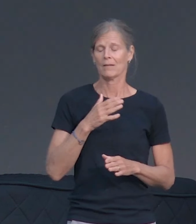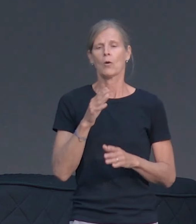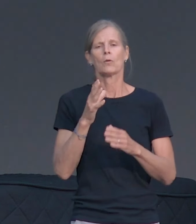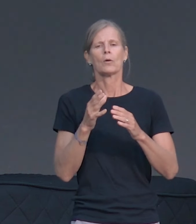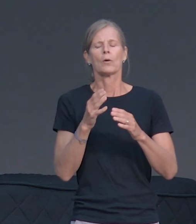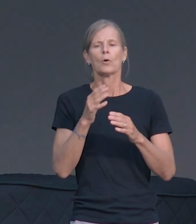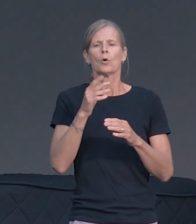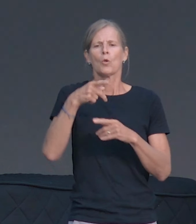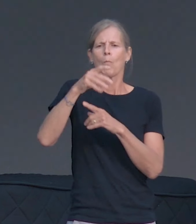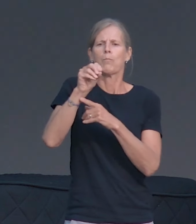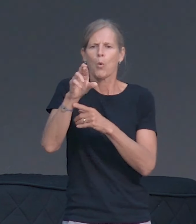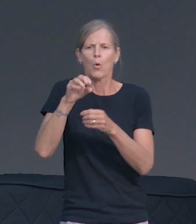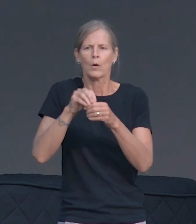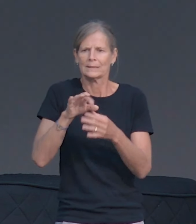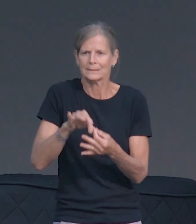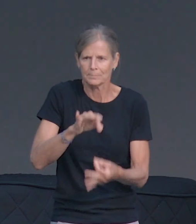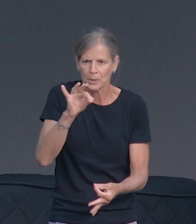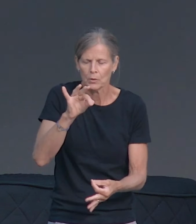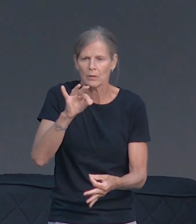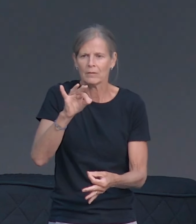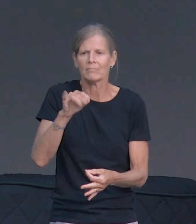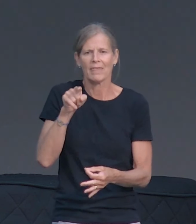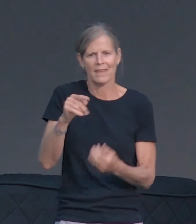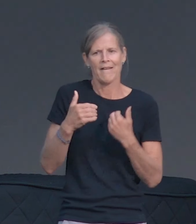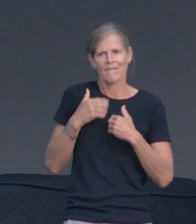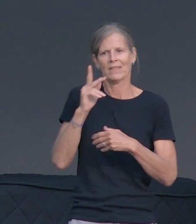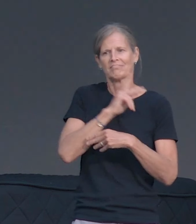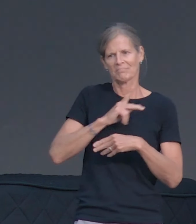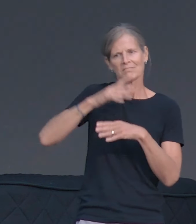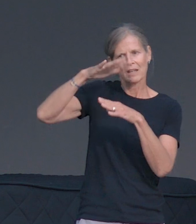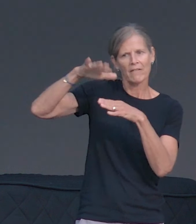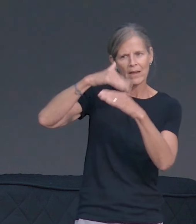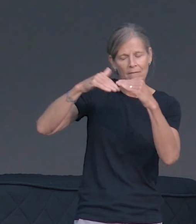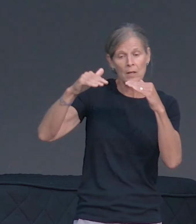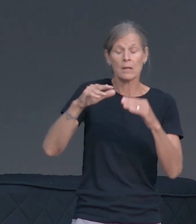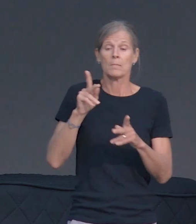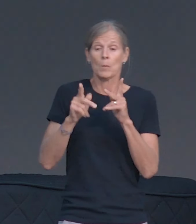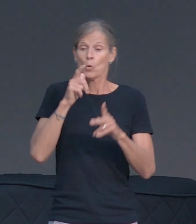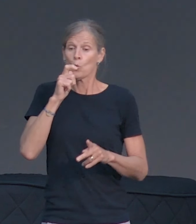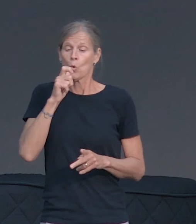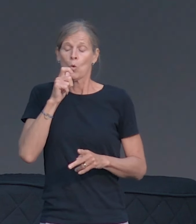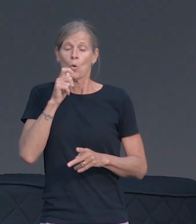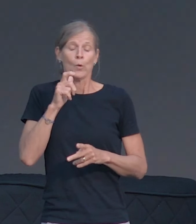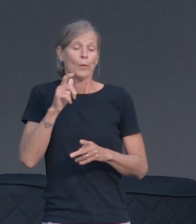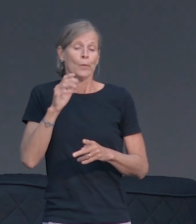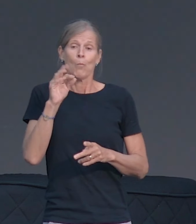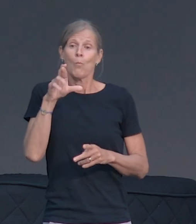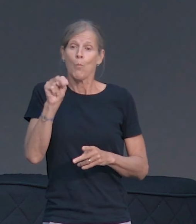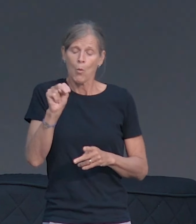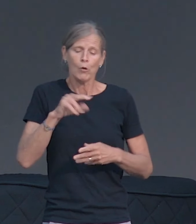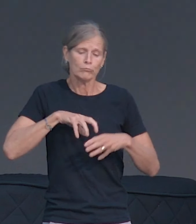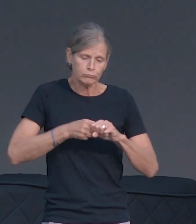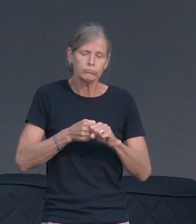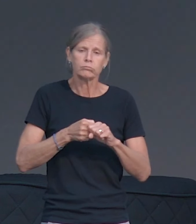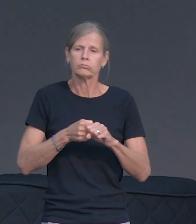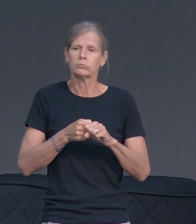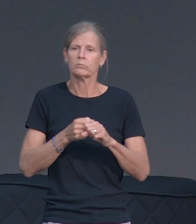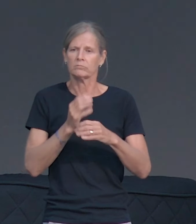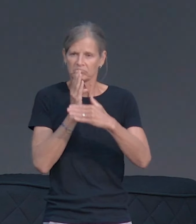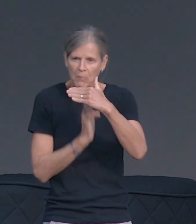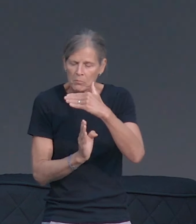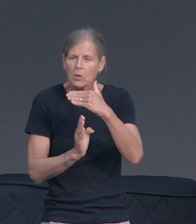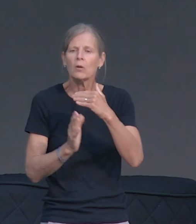heaven. Blessed are those who mourn, for they shall be comforted. Blessed are the meek, for they shall inherit the earth. Blessed are